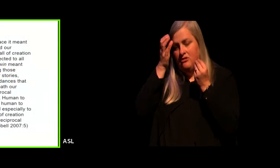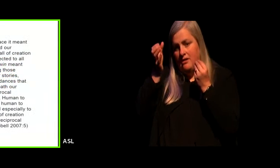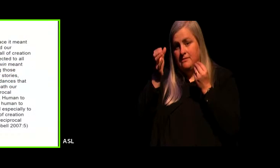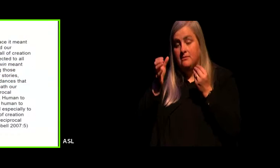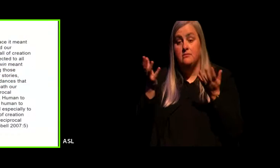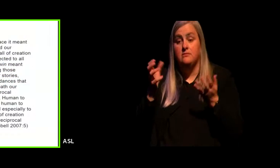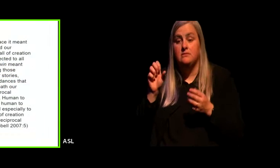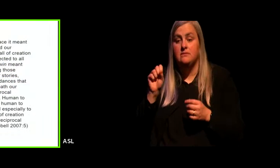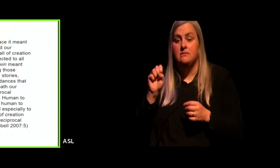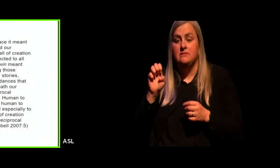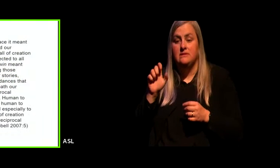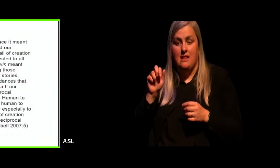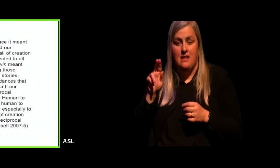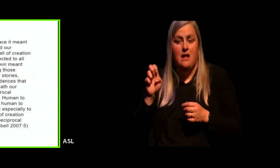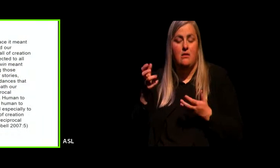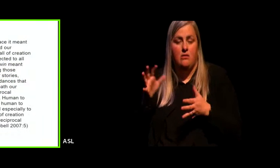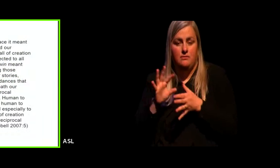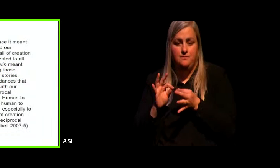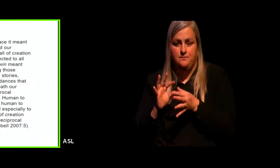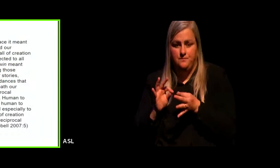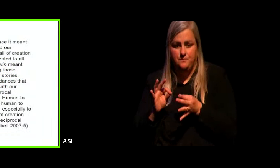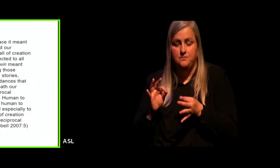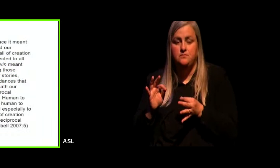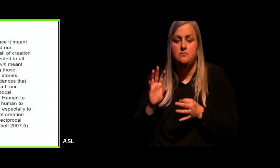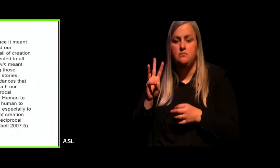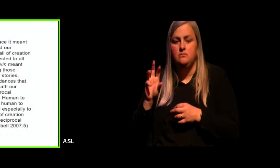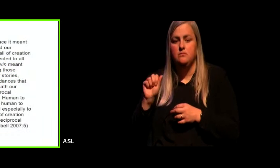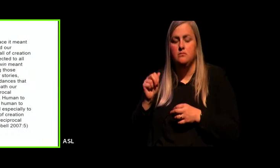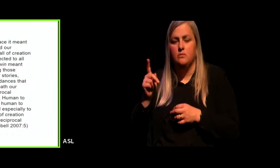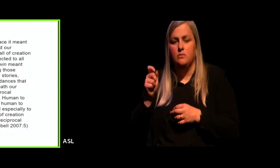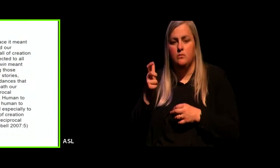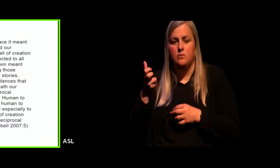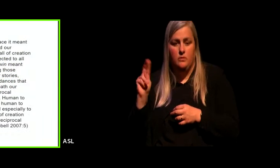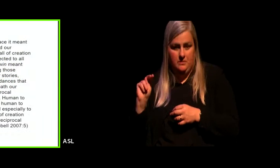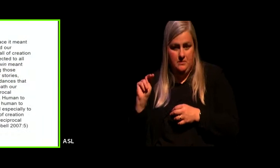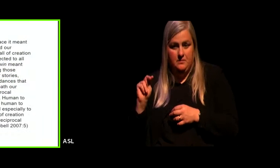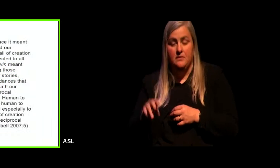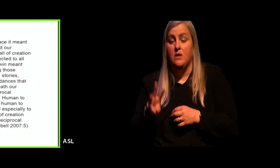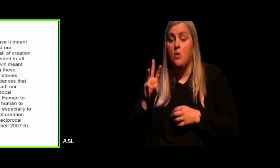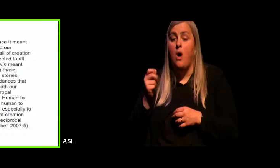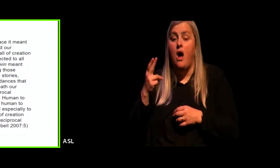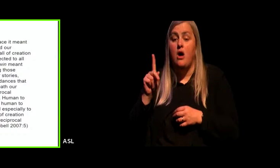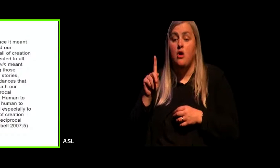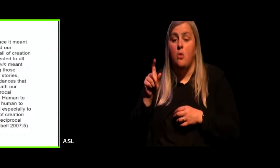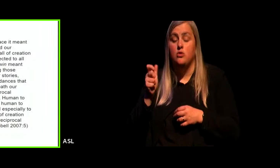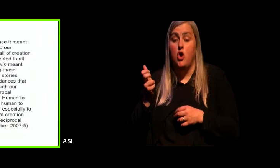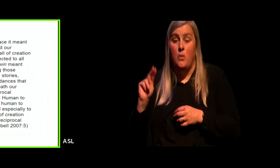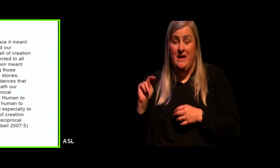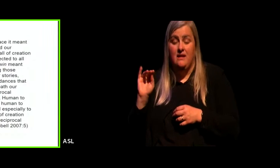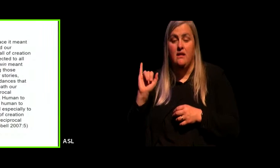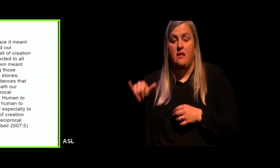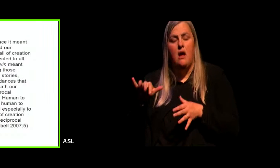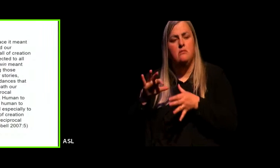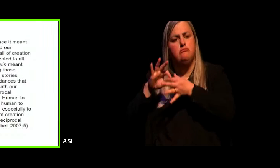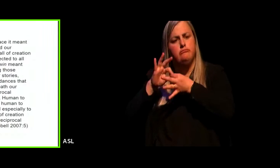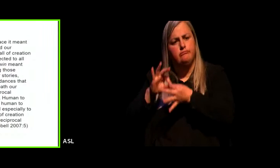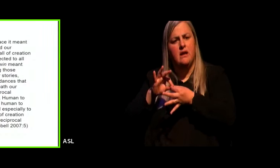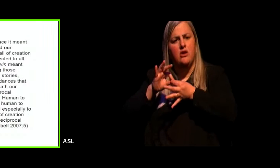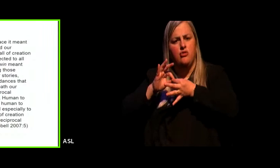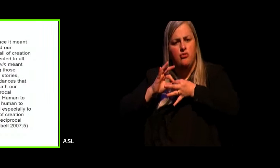had brought up already, that of Whakotewin. This idea that Whakotewin is about all of those relations, those